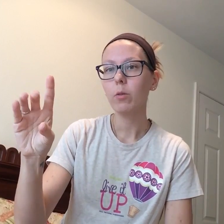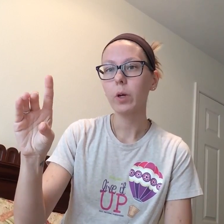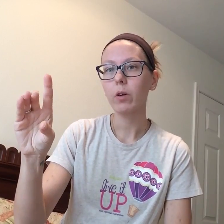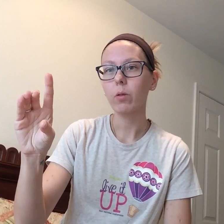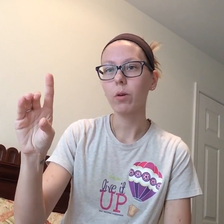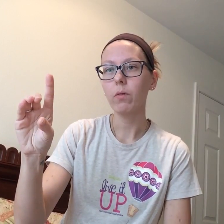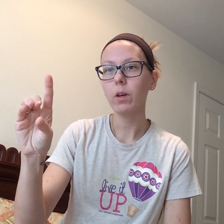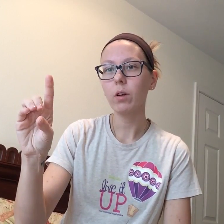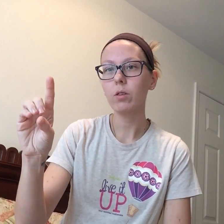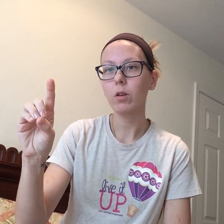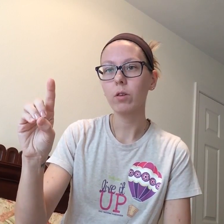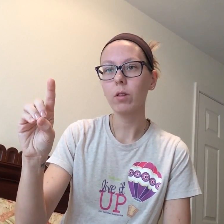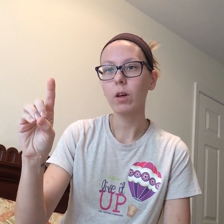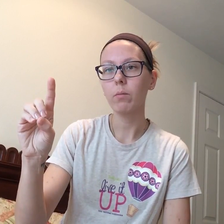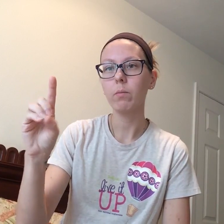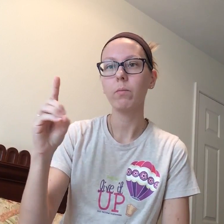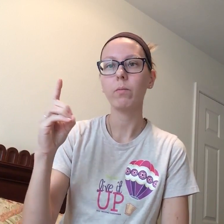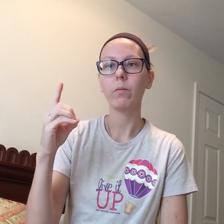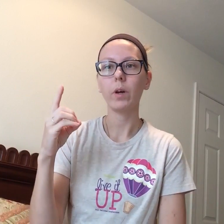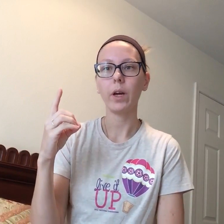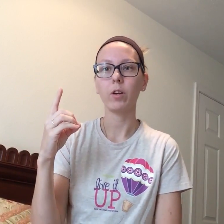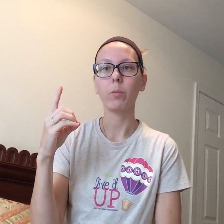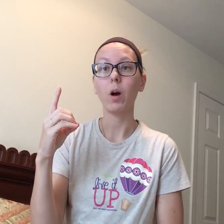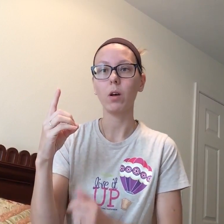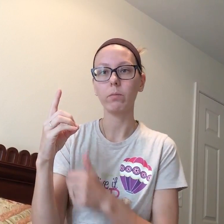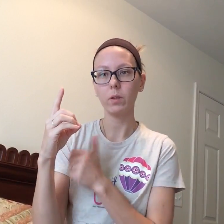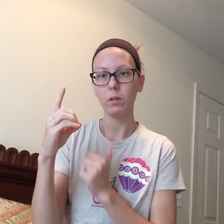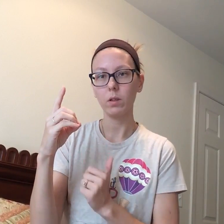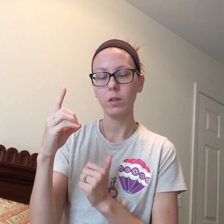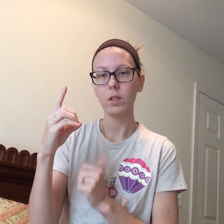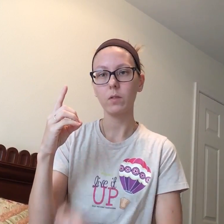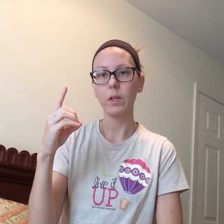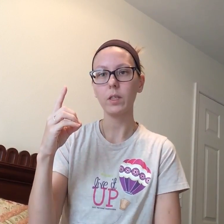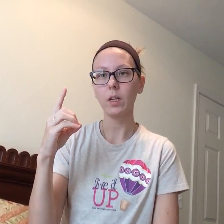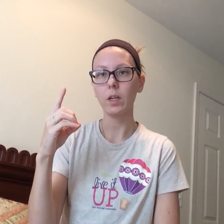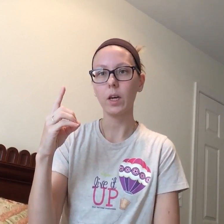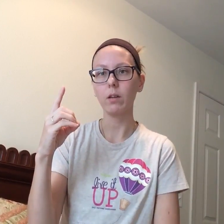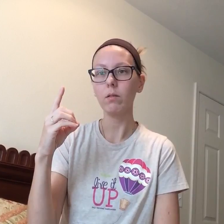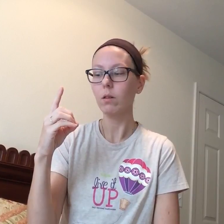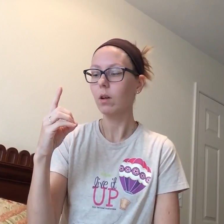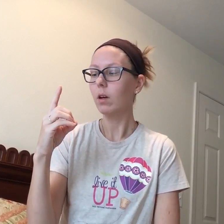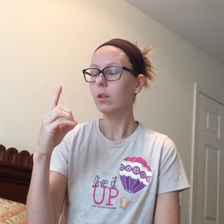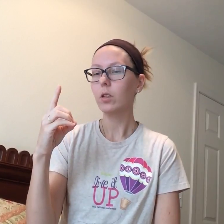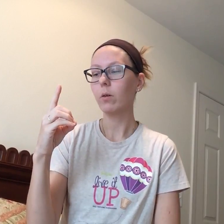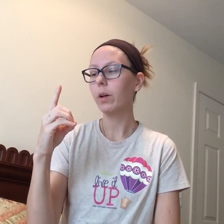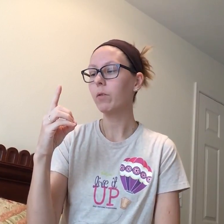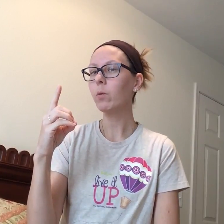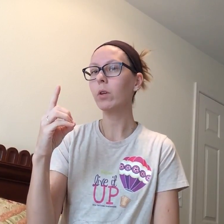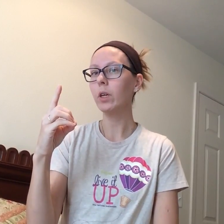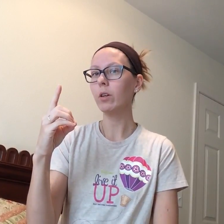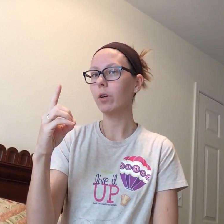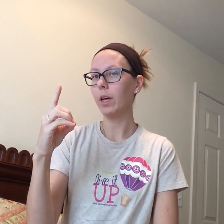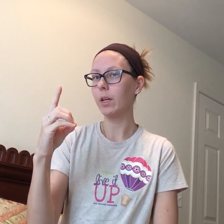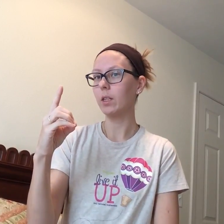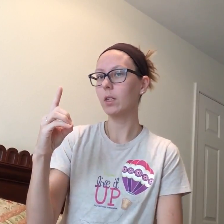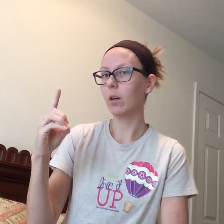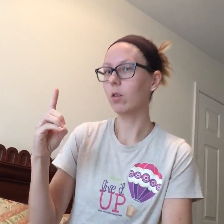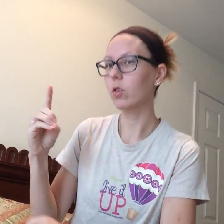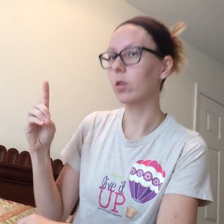put your 3 fingers on your thumb, and your palm is face in again. So if you look at your hand, and